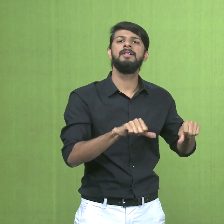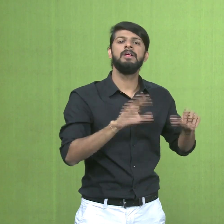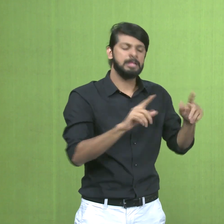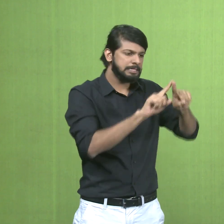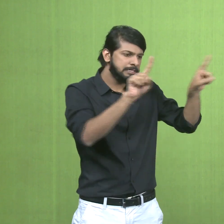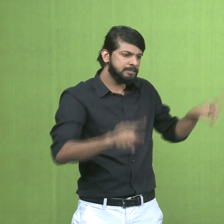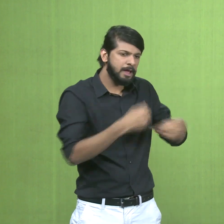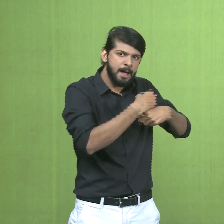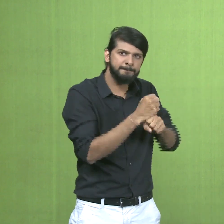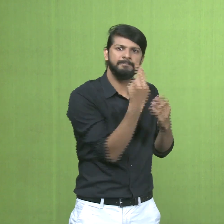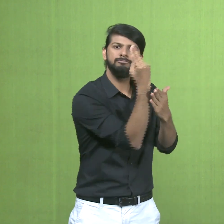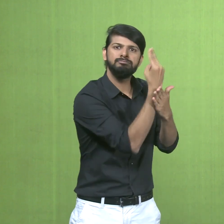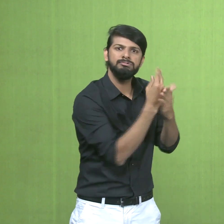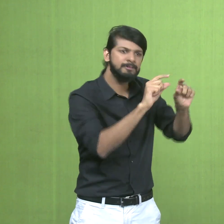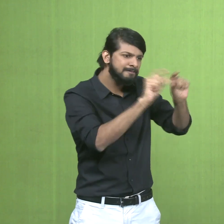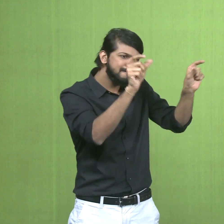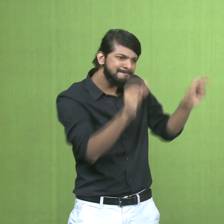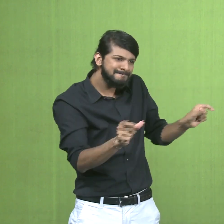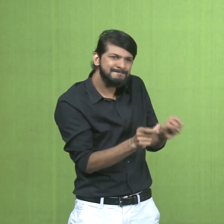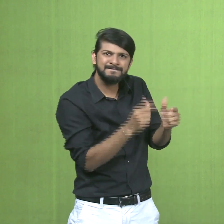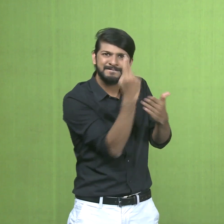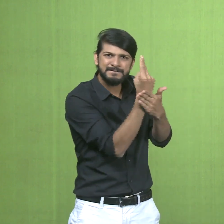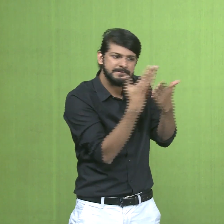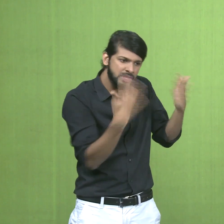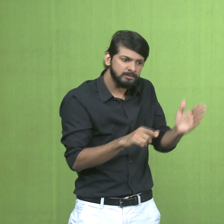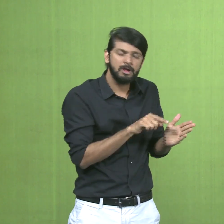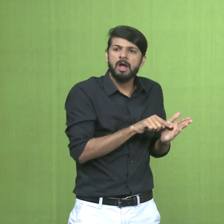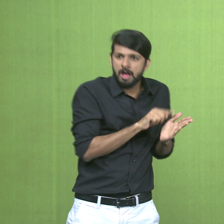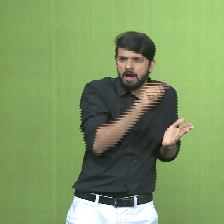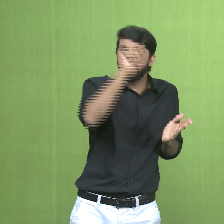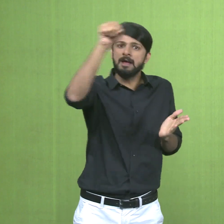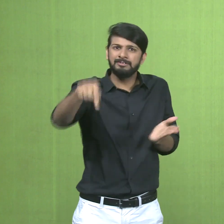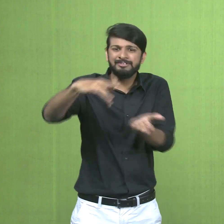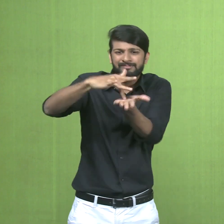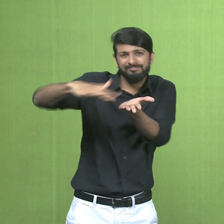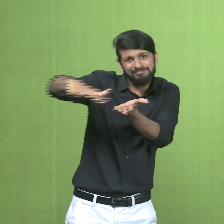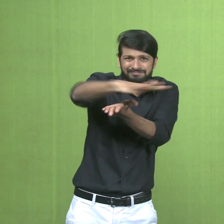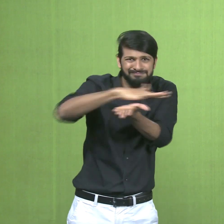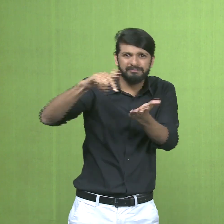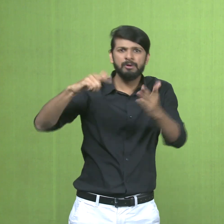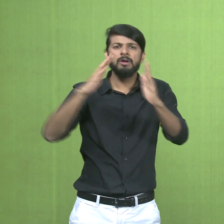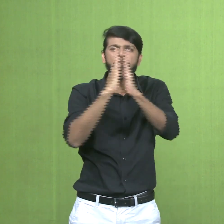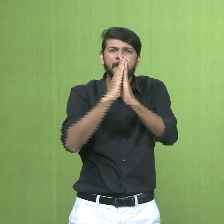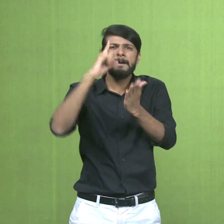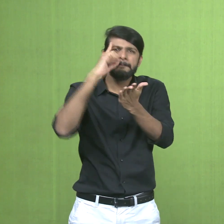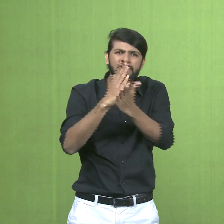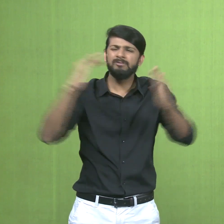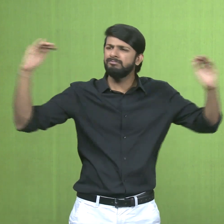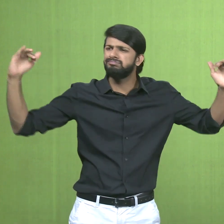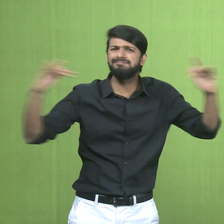Because the artworks which used to be done in the rural areas were